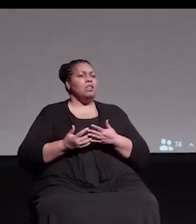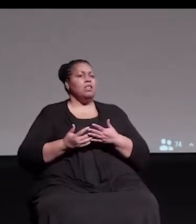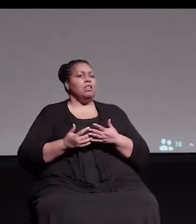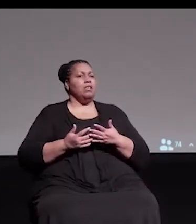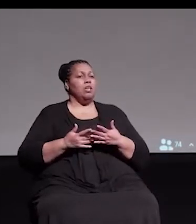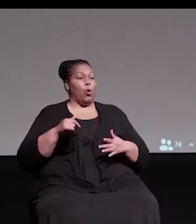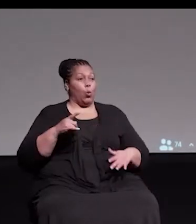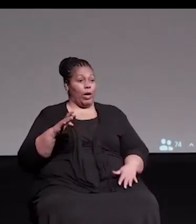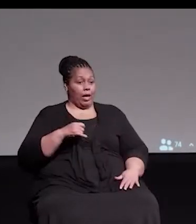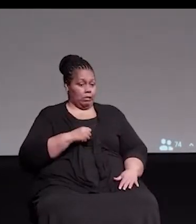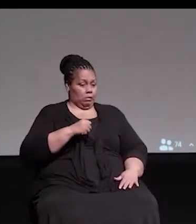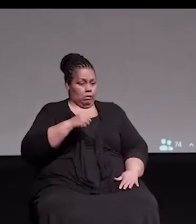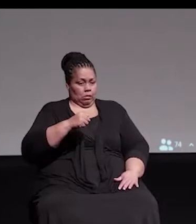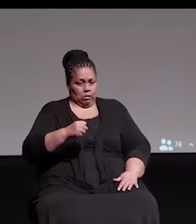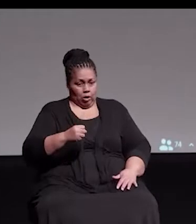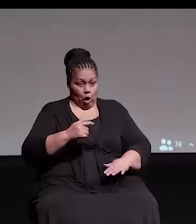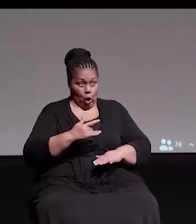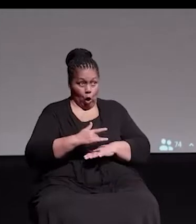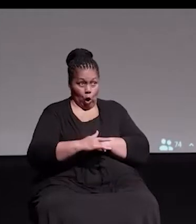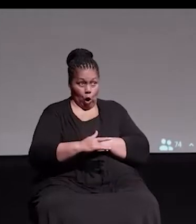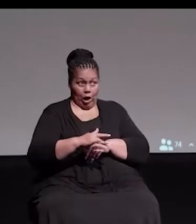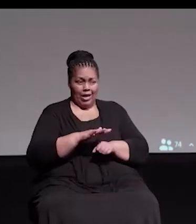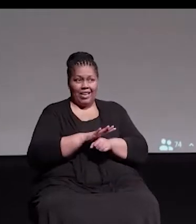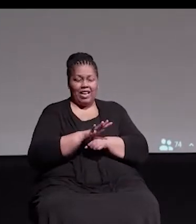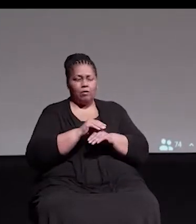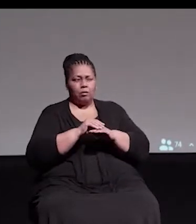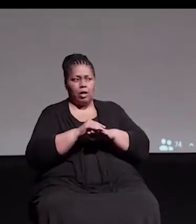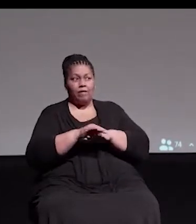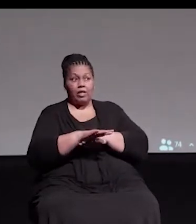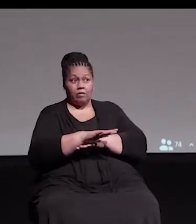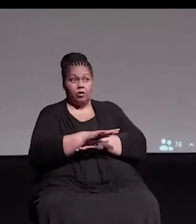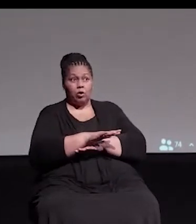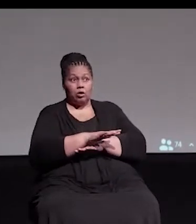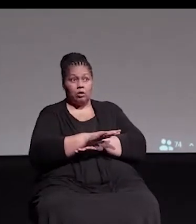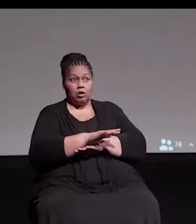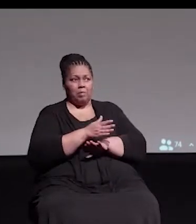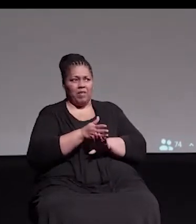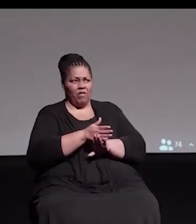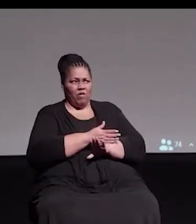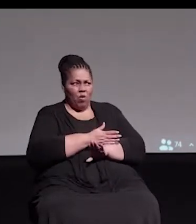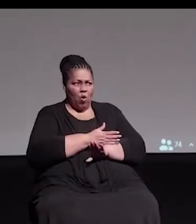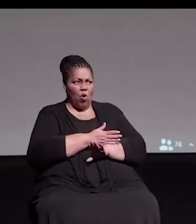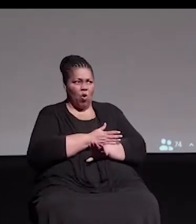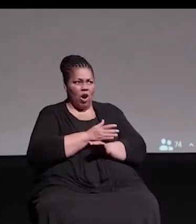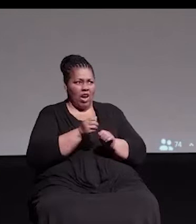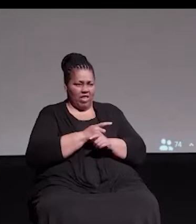brought in early enough to really have an influence before, you know, a whole lot of stuff is